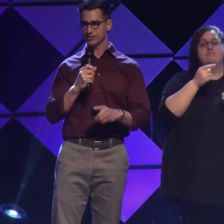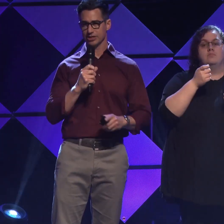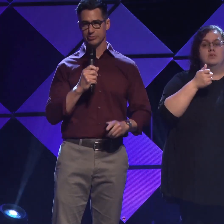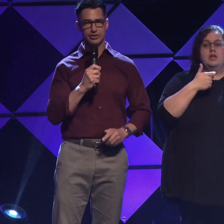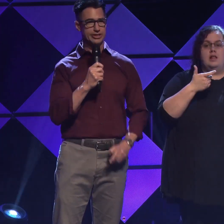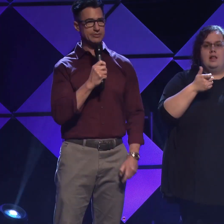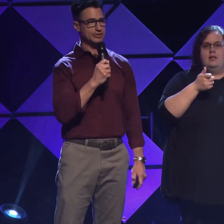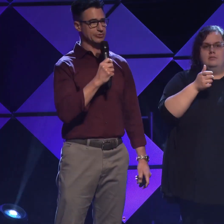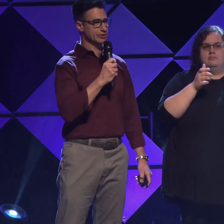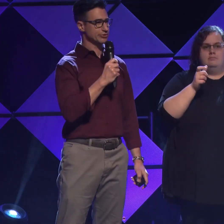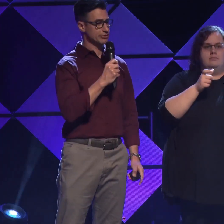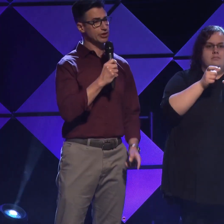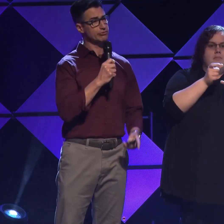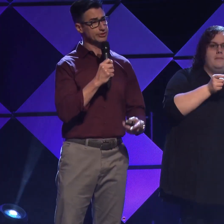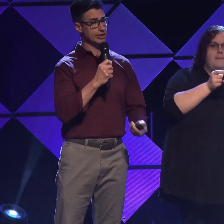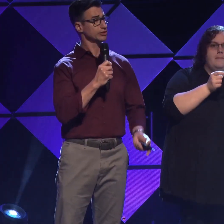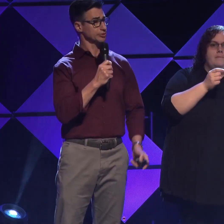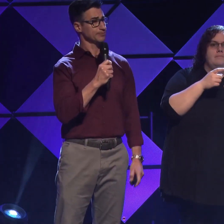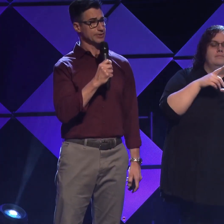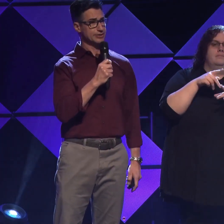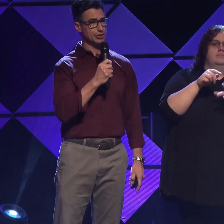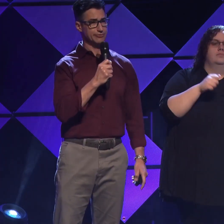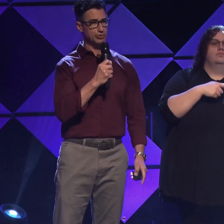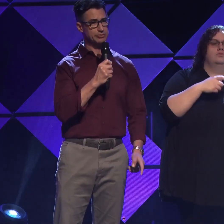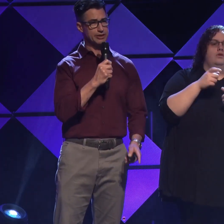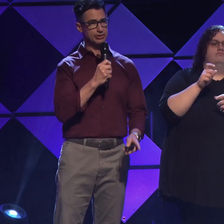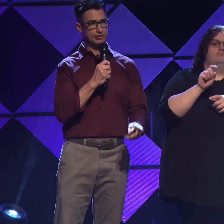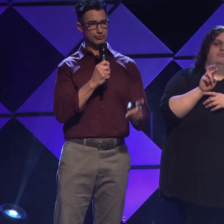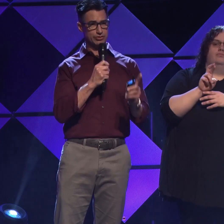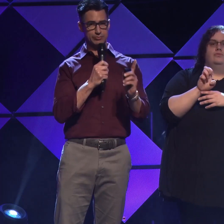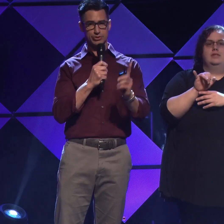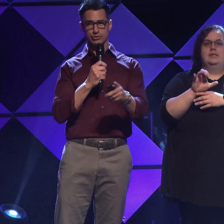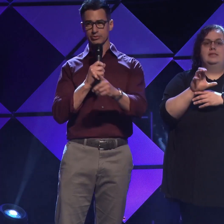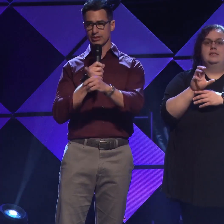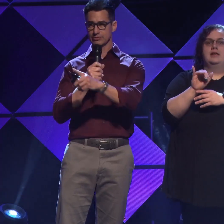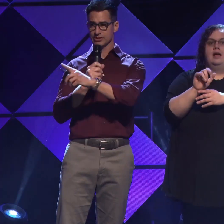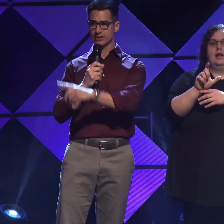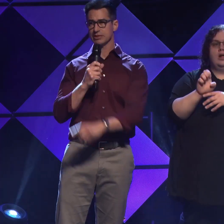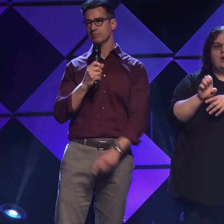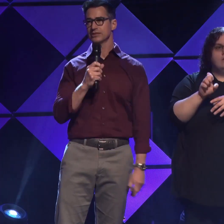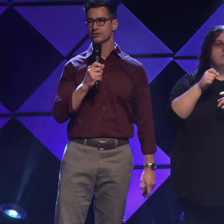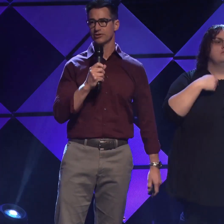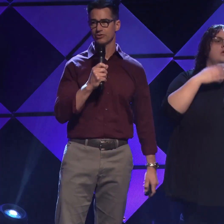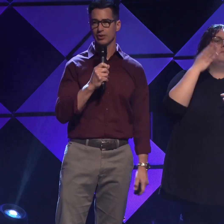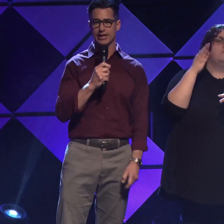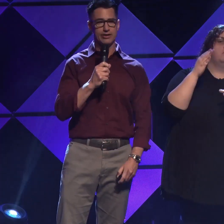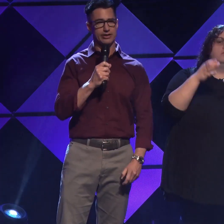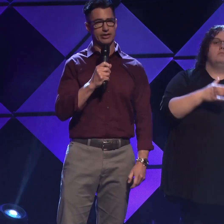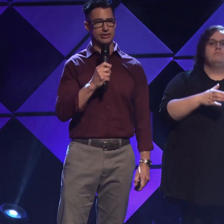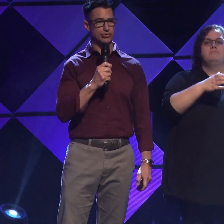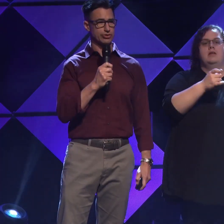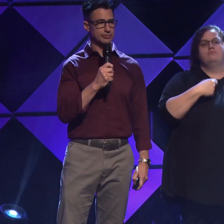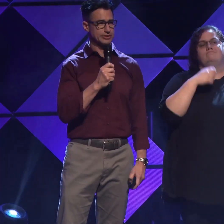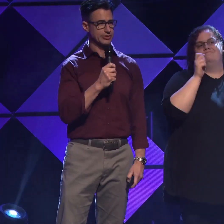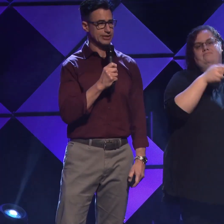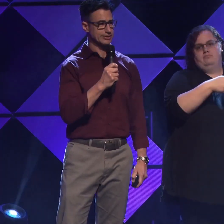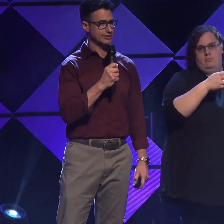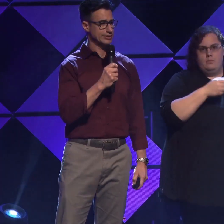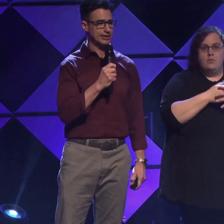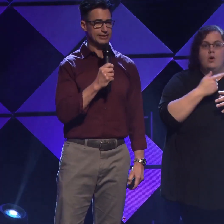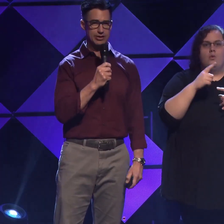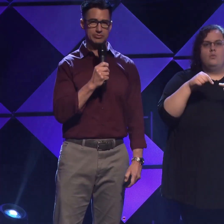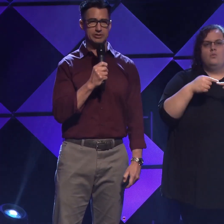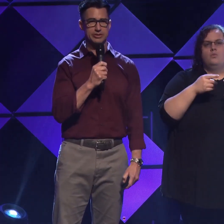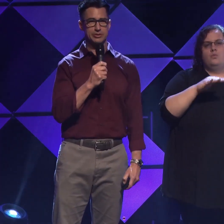little plastic communion cups that we use, those are recyclable. So if you wouldn't mind looking for the blue recycling bins on your way out of the auditorium as you